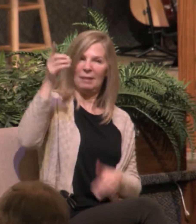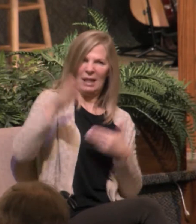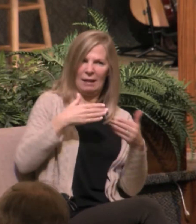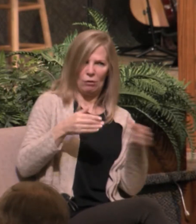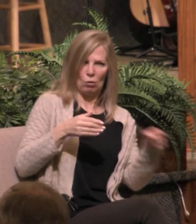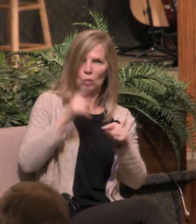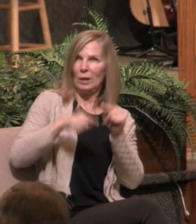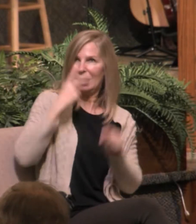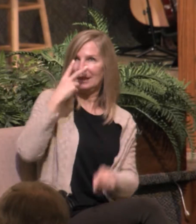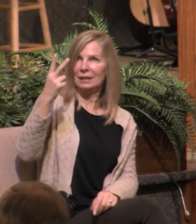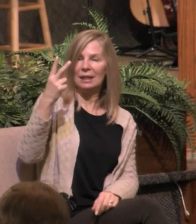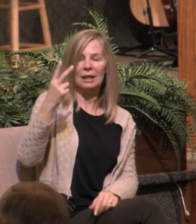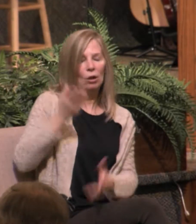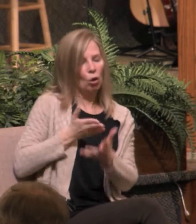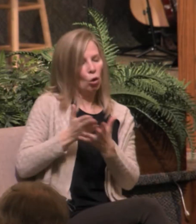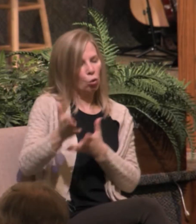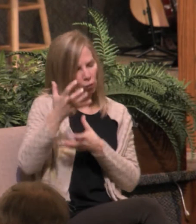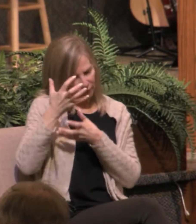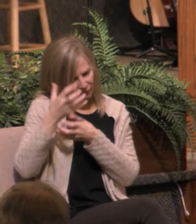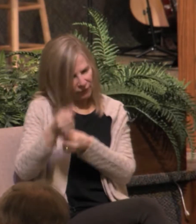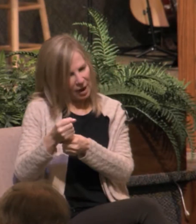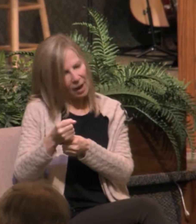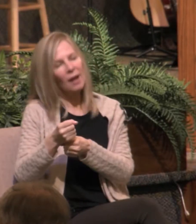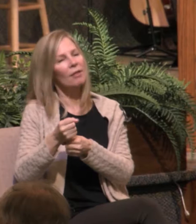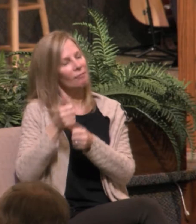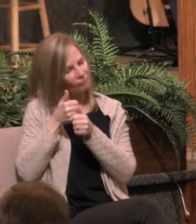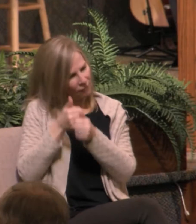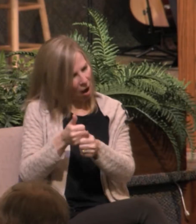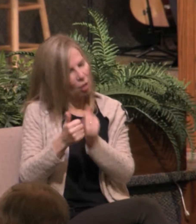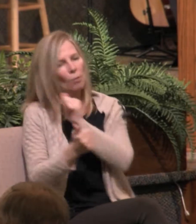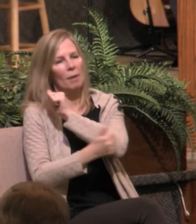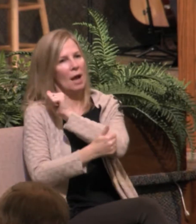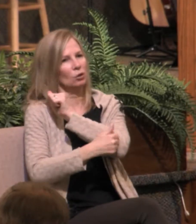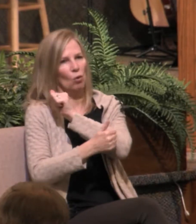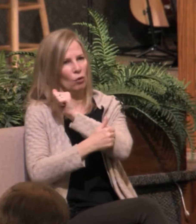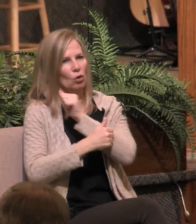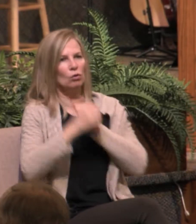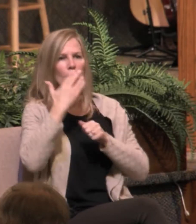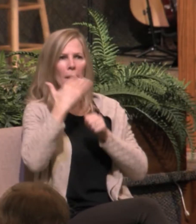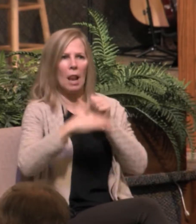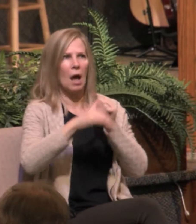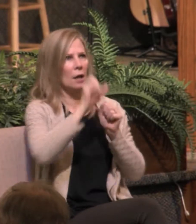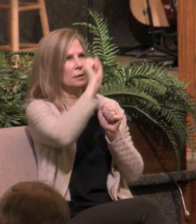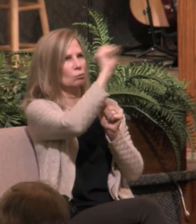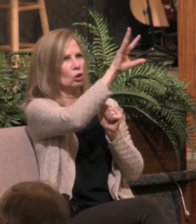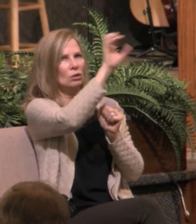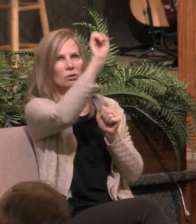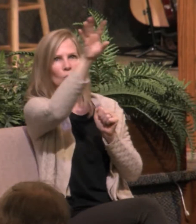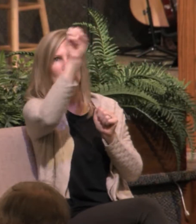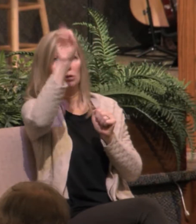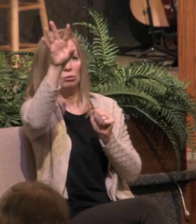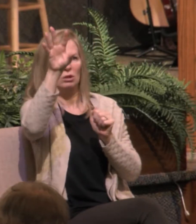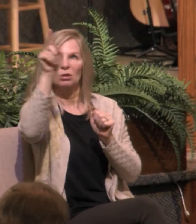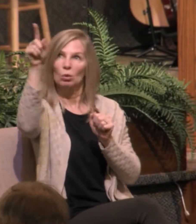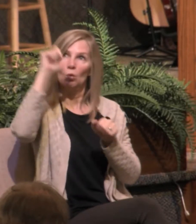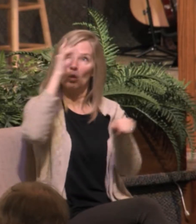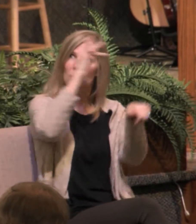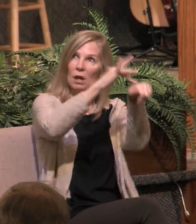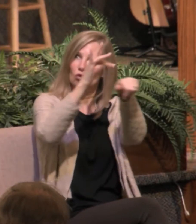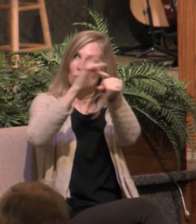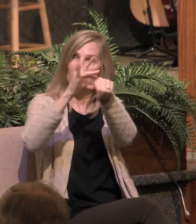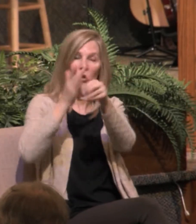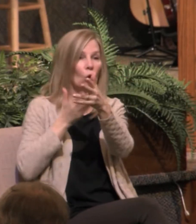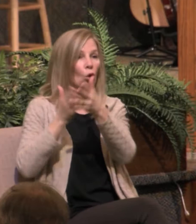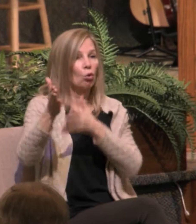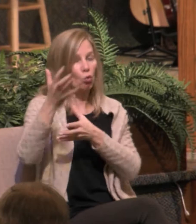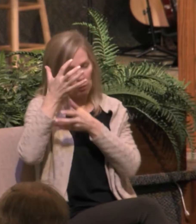By faith he kept the Passover and the sprinkling of the blood, so that he who destroyed the firstborn would not touch them. By faith they passed through